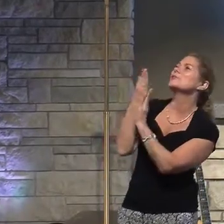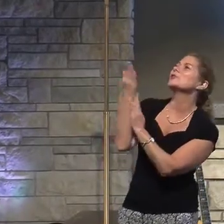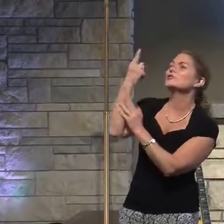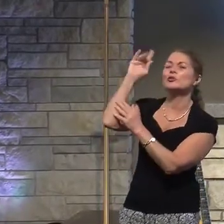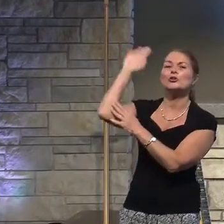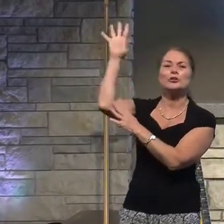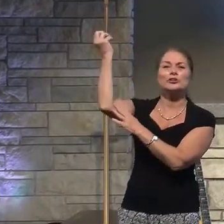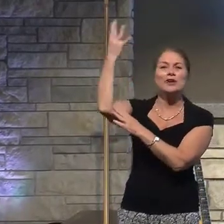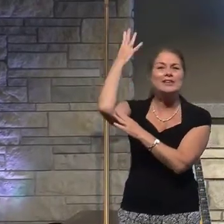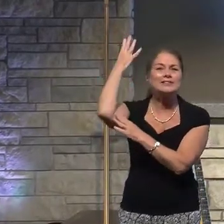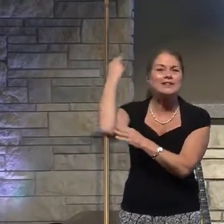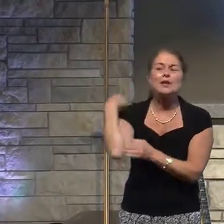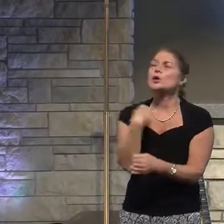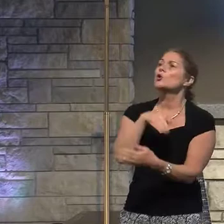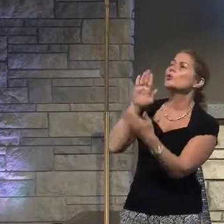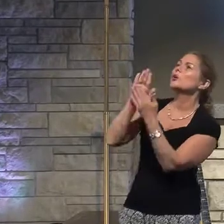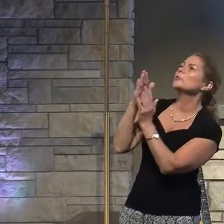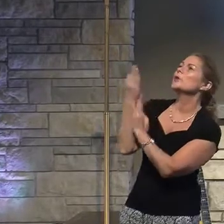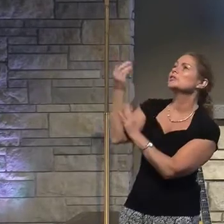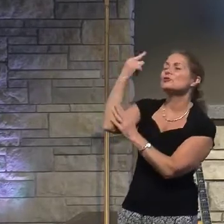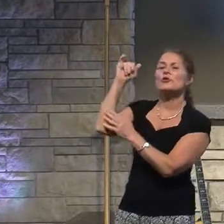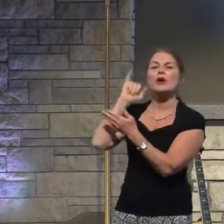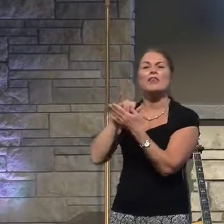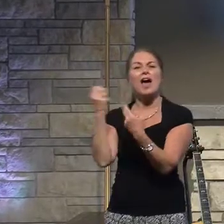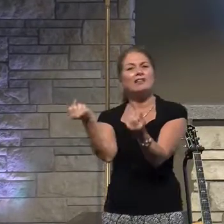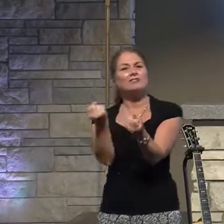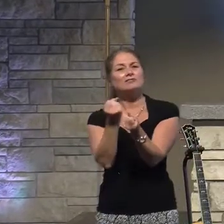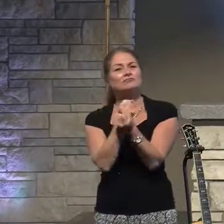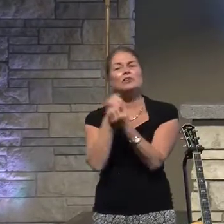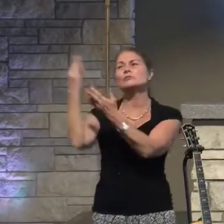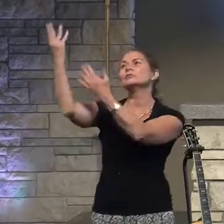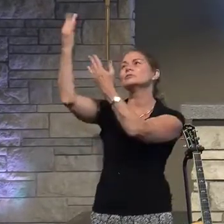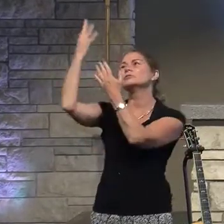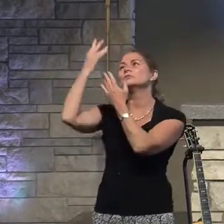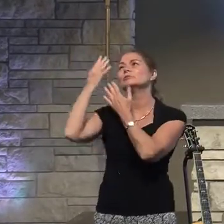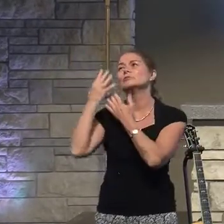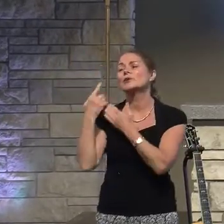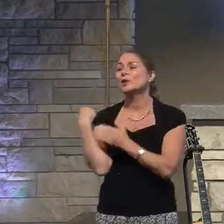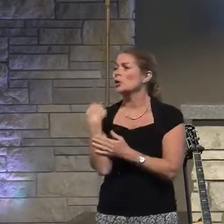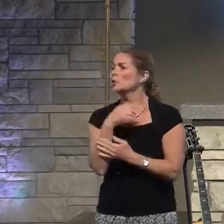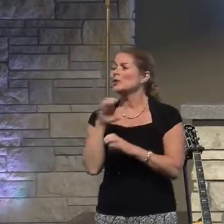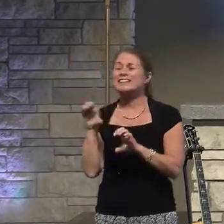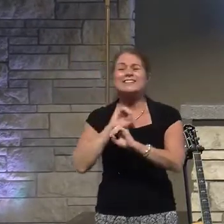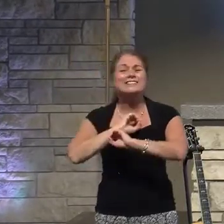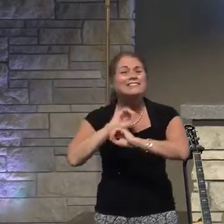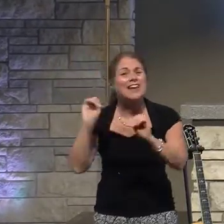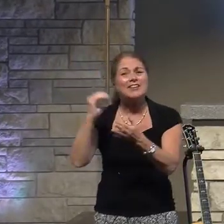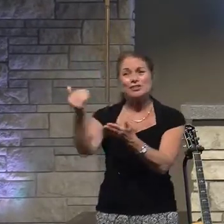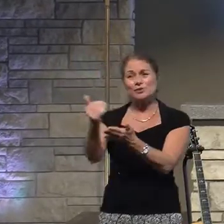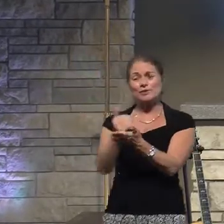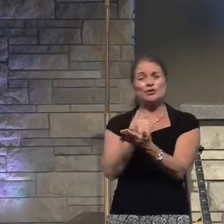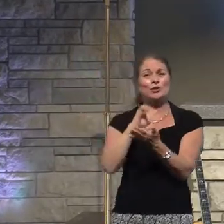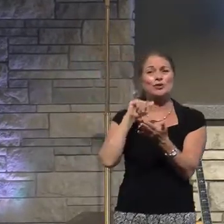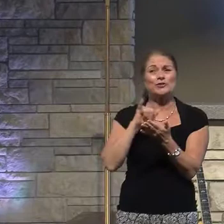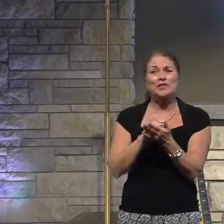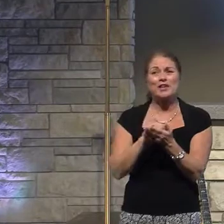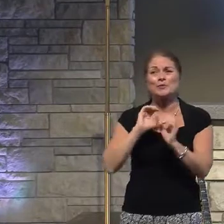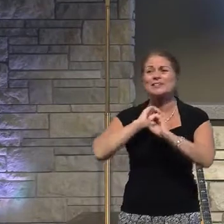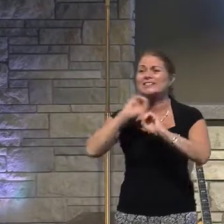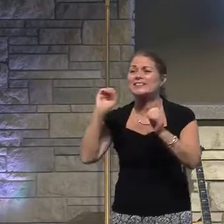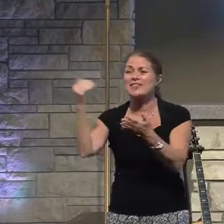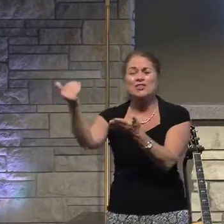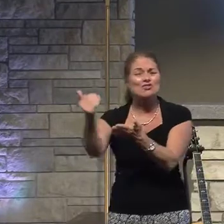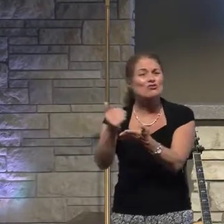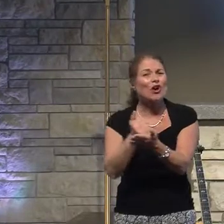grace. We praise you for that love that you showered down upon us. We did nothing to deserve it. We did nothing to earn